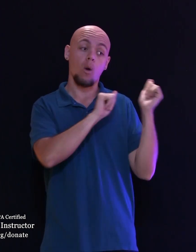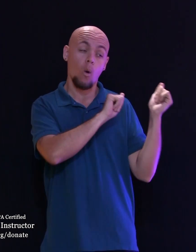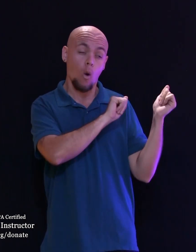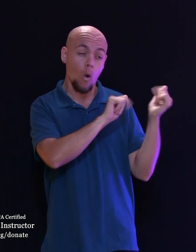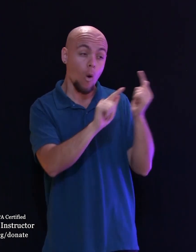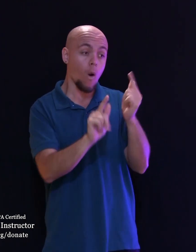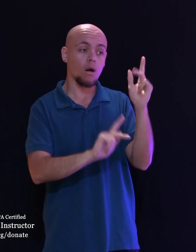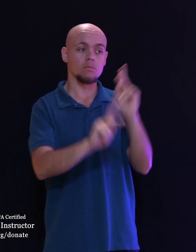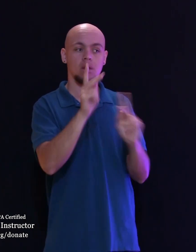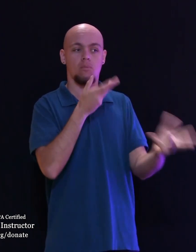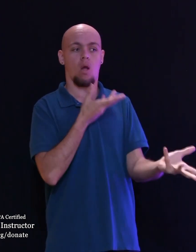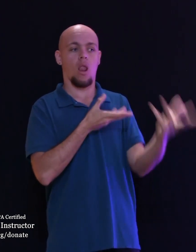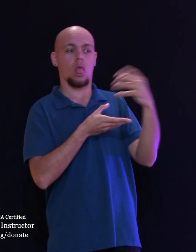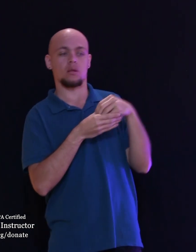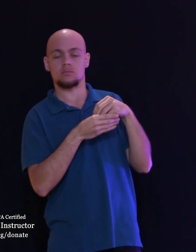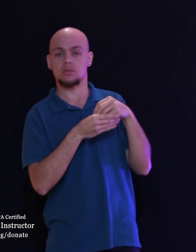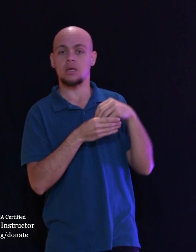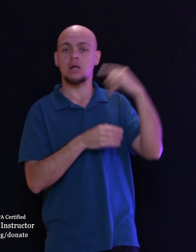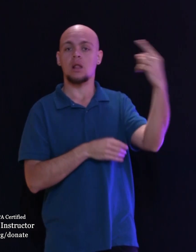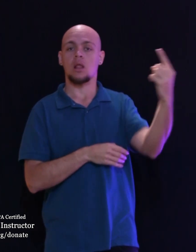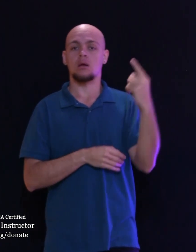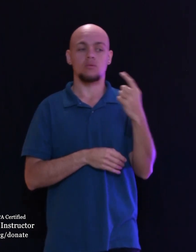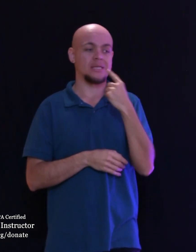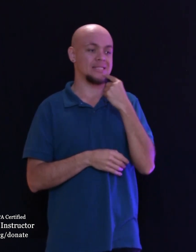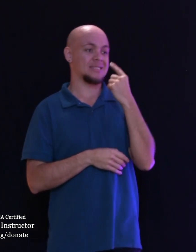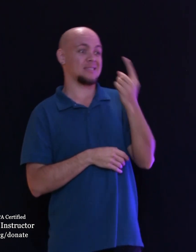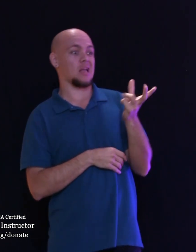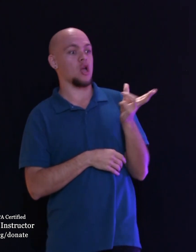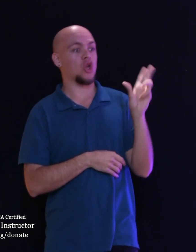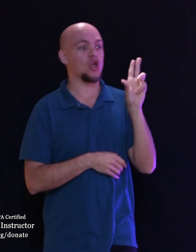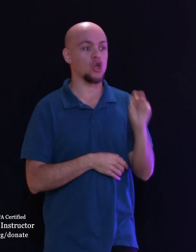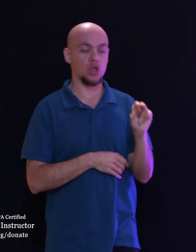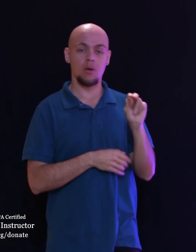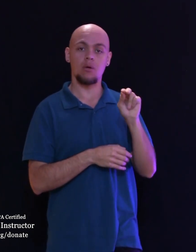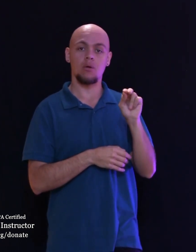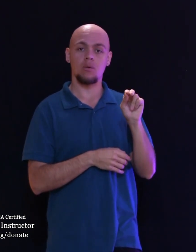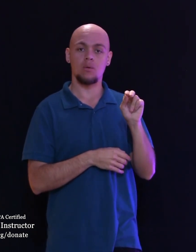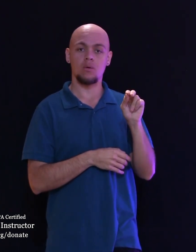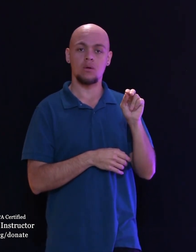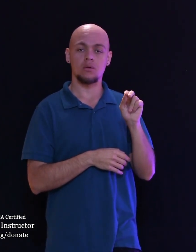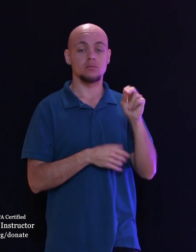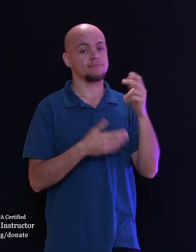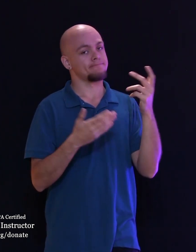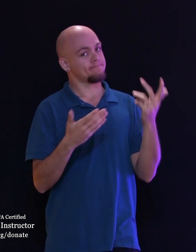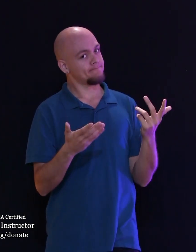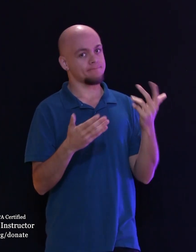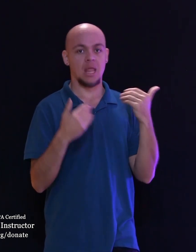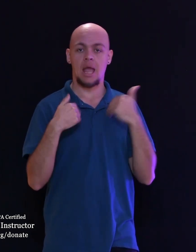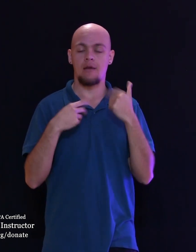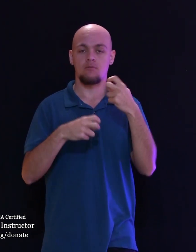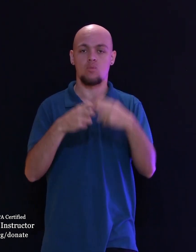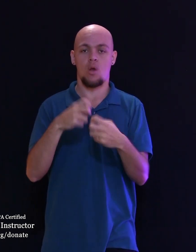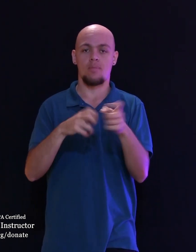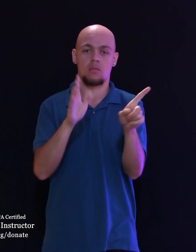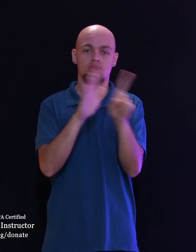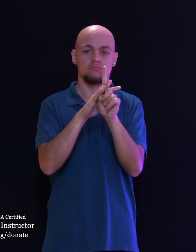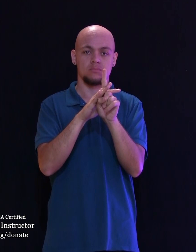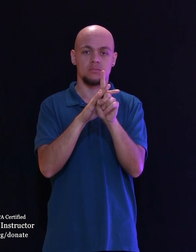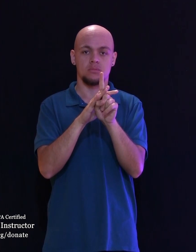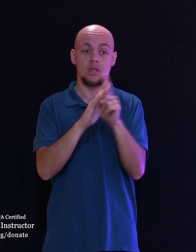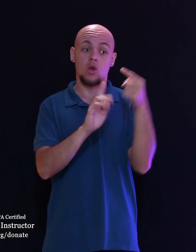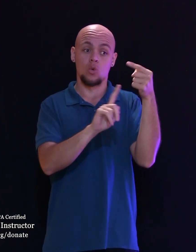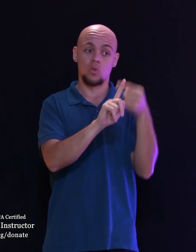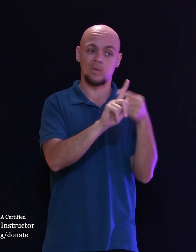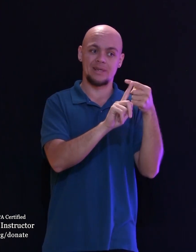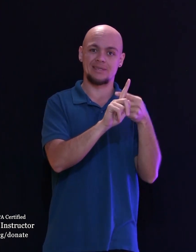to everybody. Because as soon as somebody comes in and we say, no, you can't do it because X, Y, or Z, now we got problems. Because we're